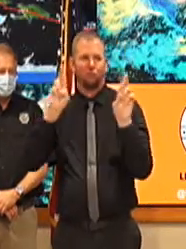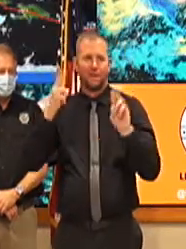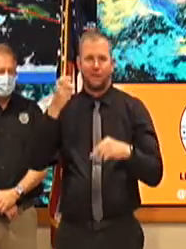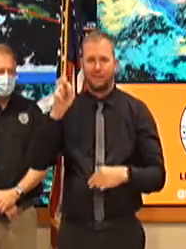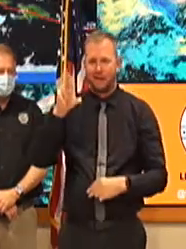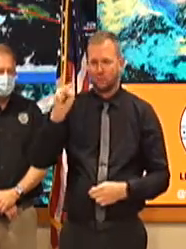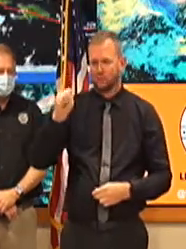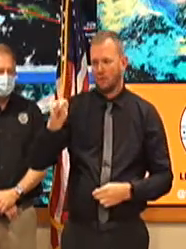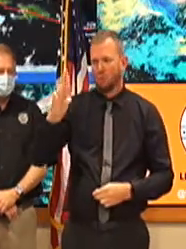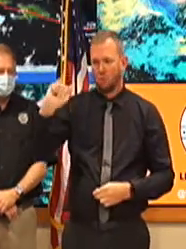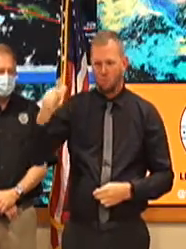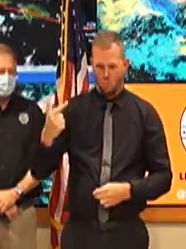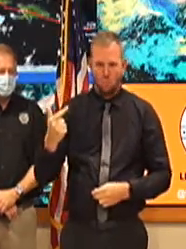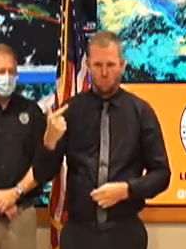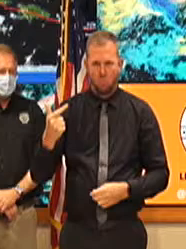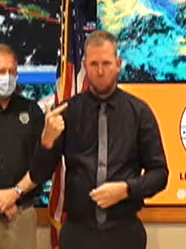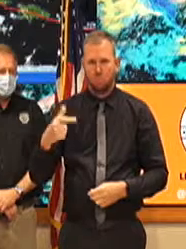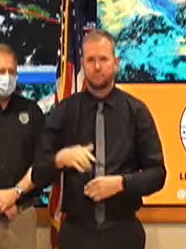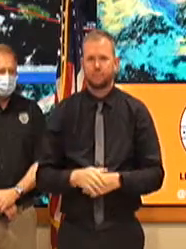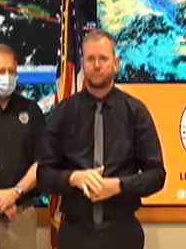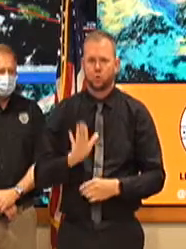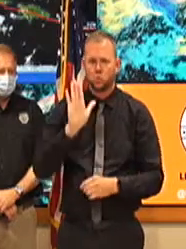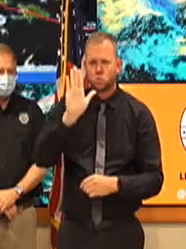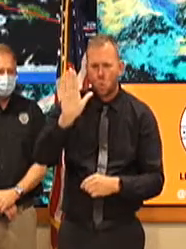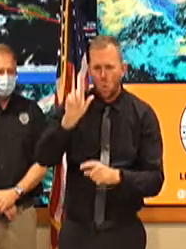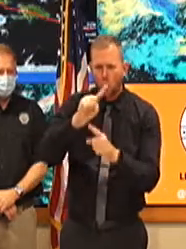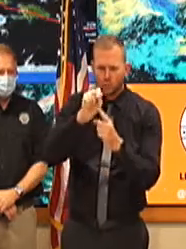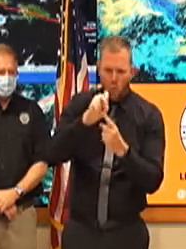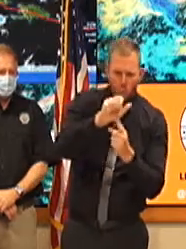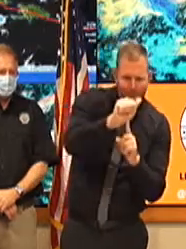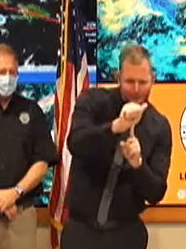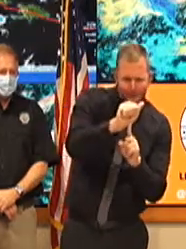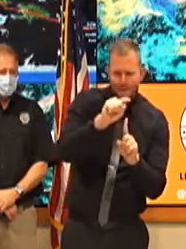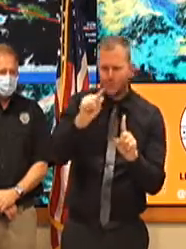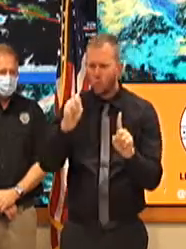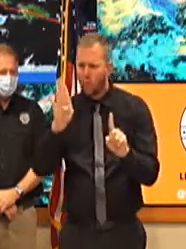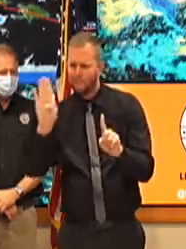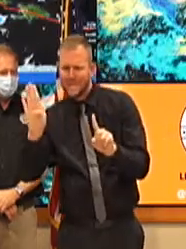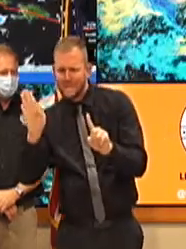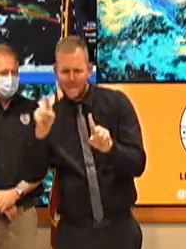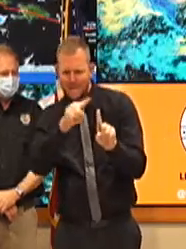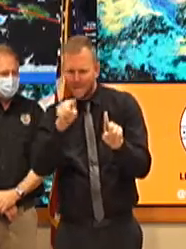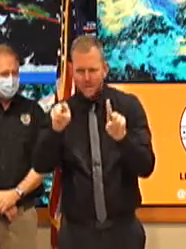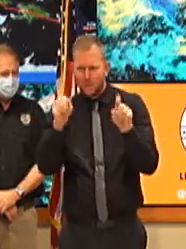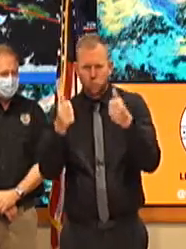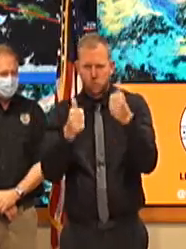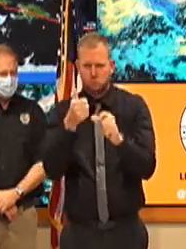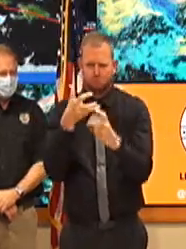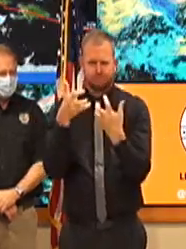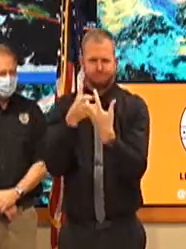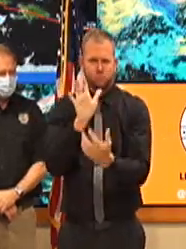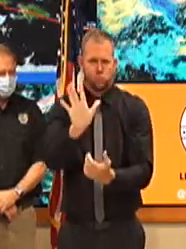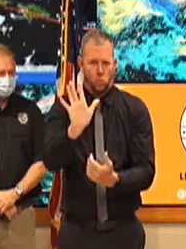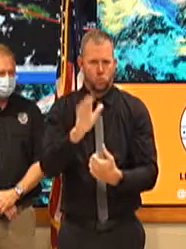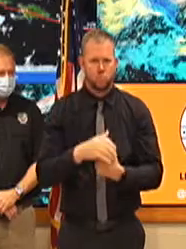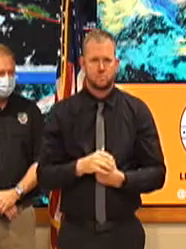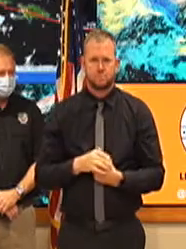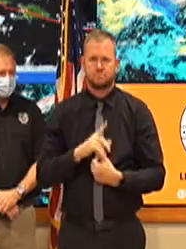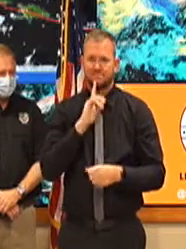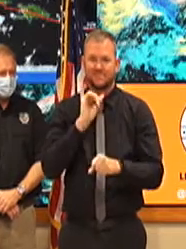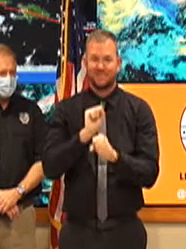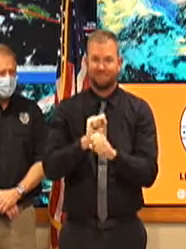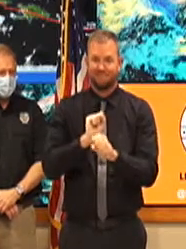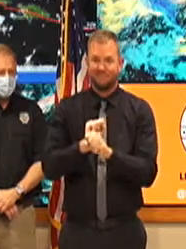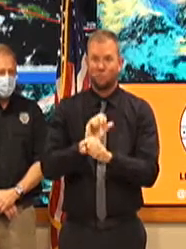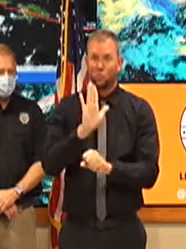in zone B. For folks whose zip code is in either of these zones, what does this mean? We are